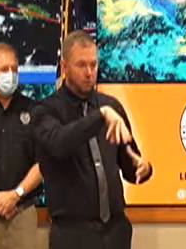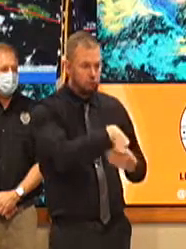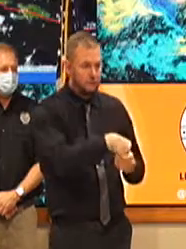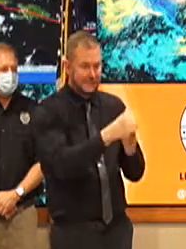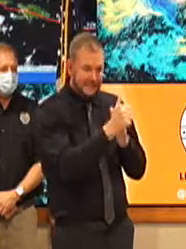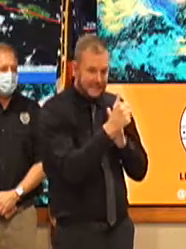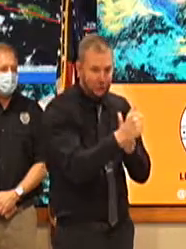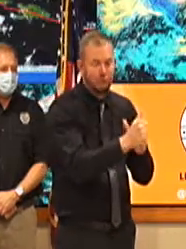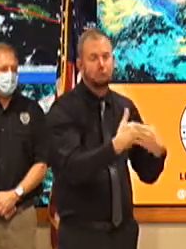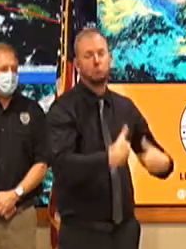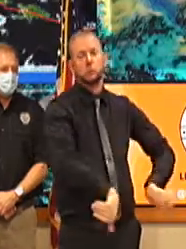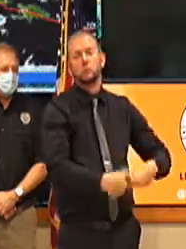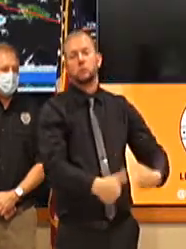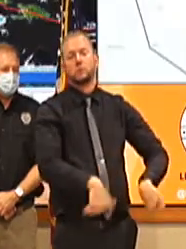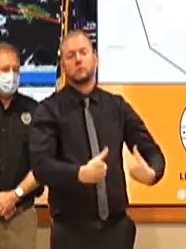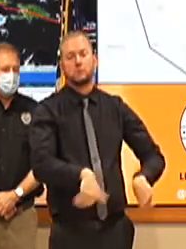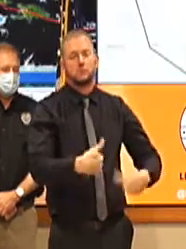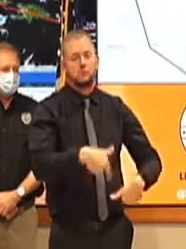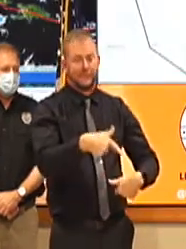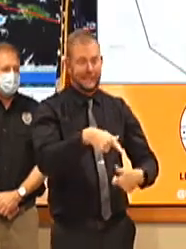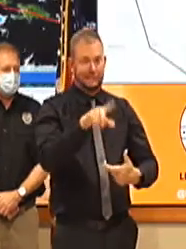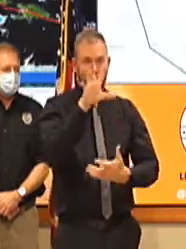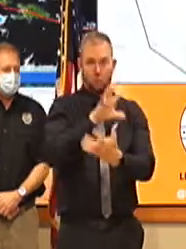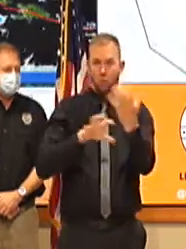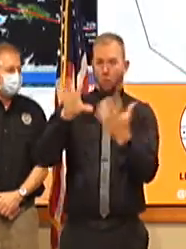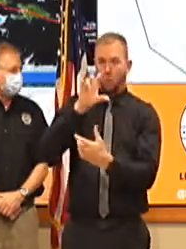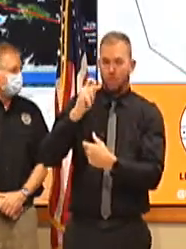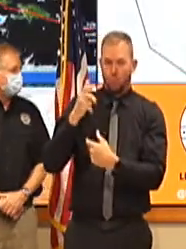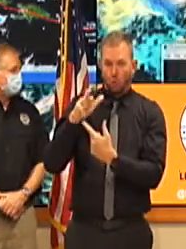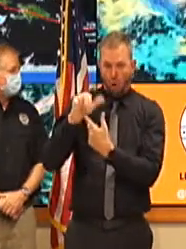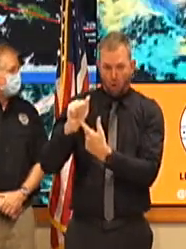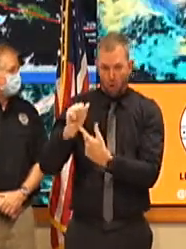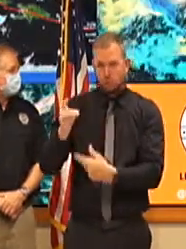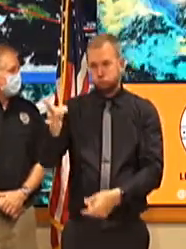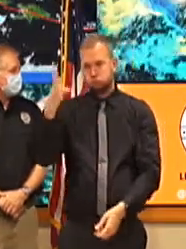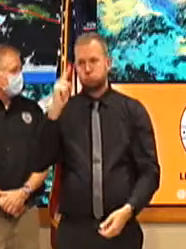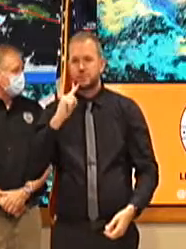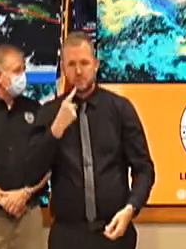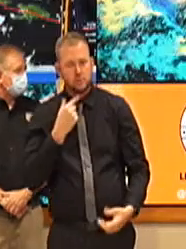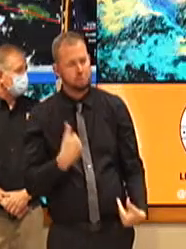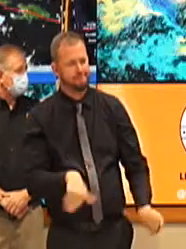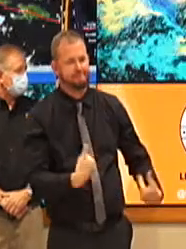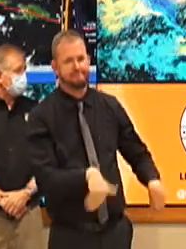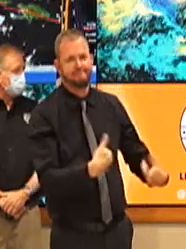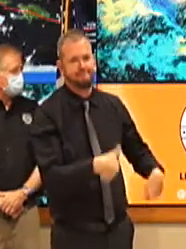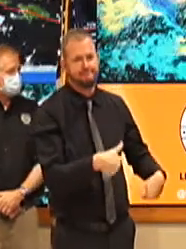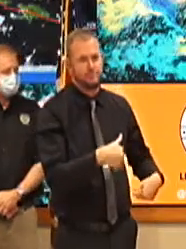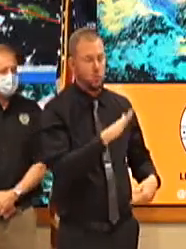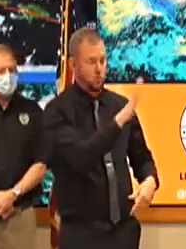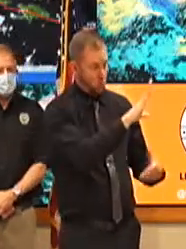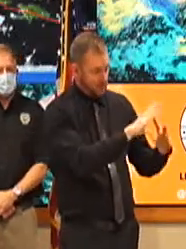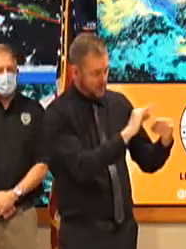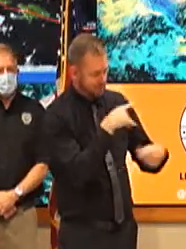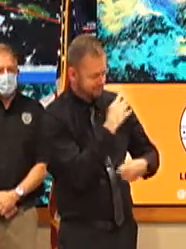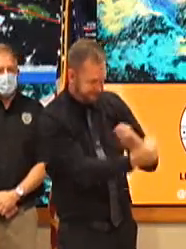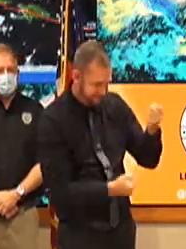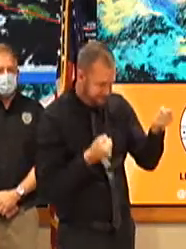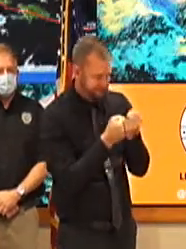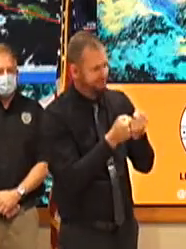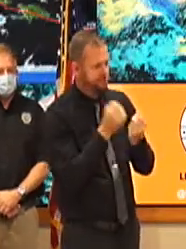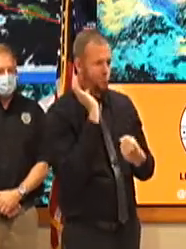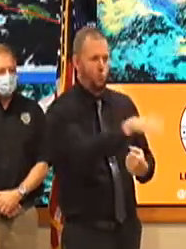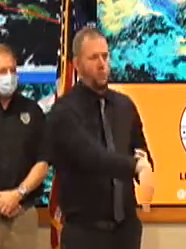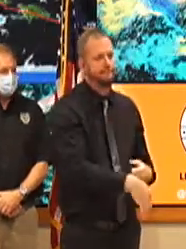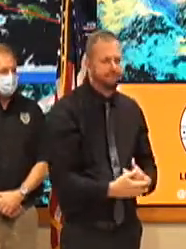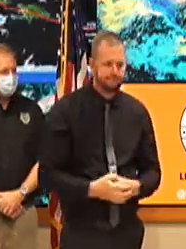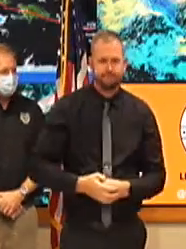thank you, and I ditto all of the remarks that you made today. Let me just say